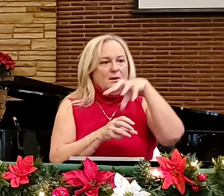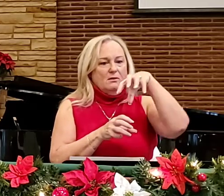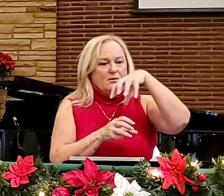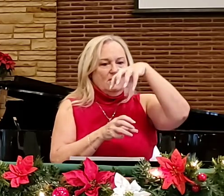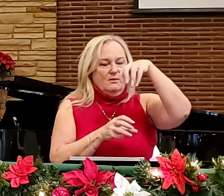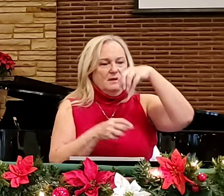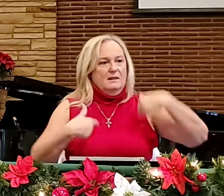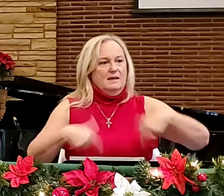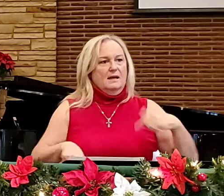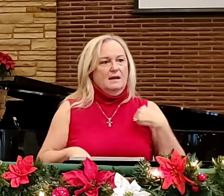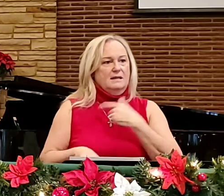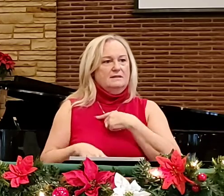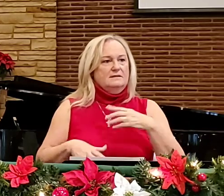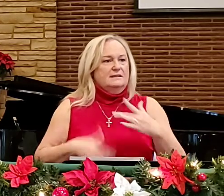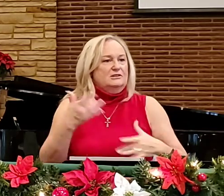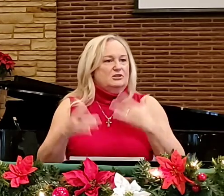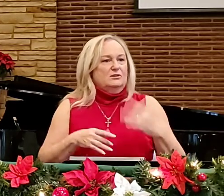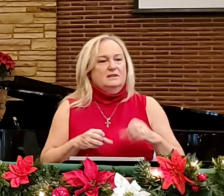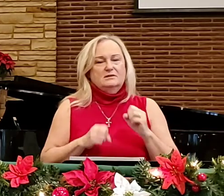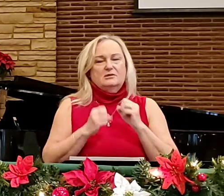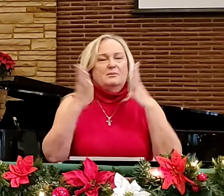And let us enjoy it so much